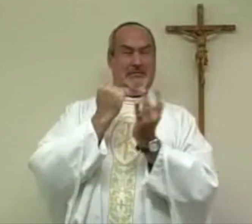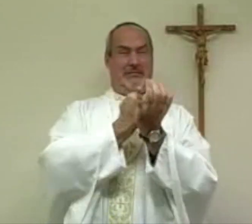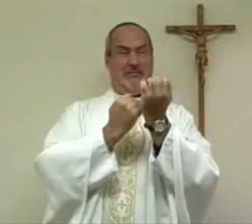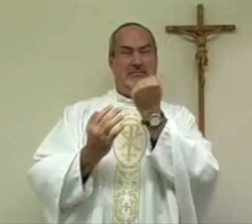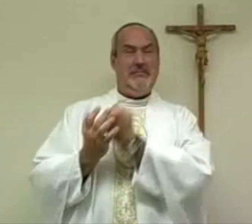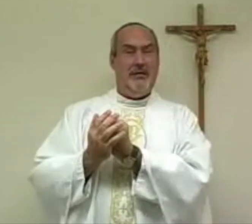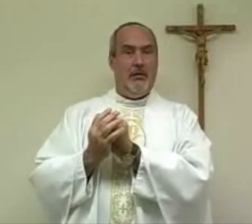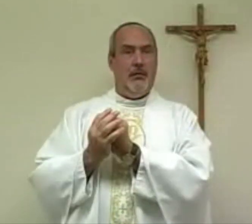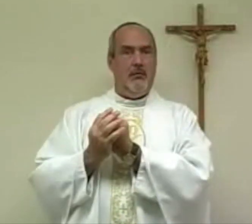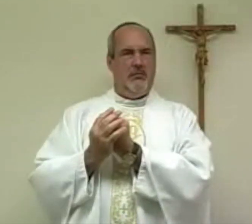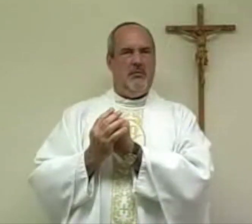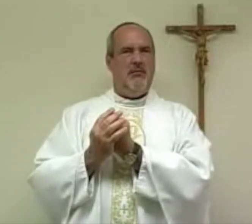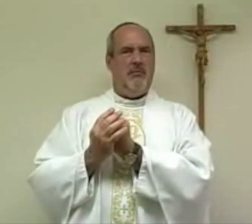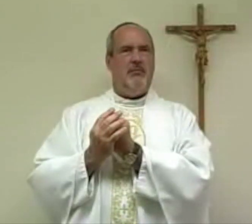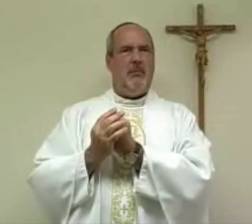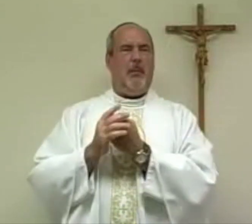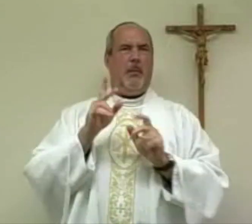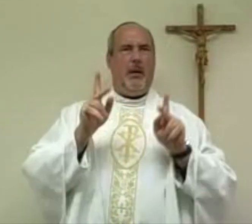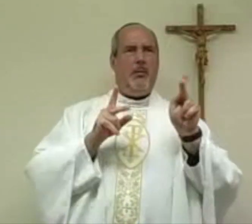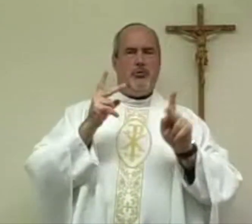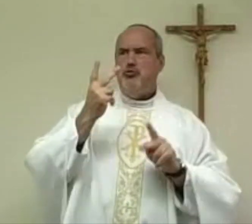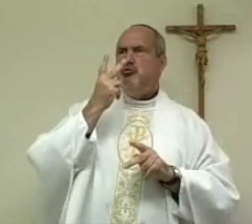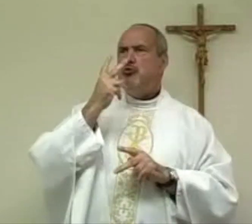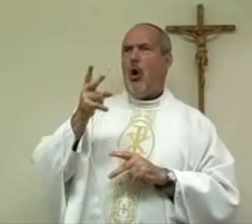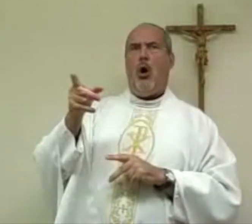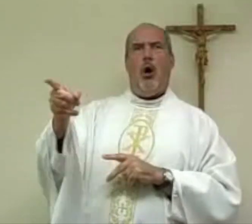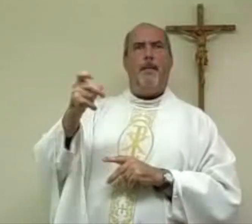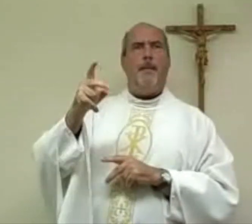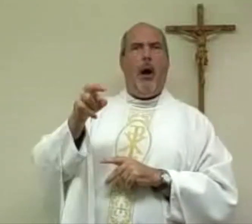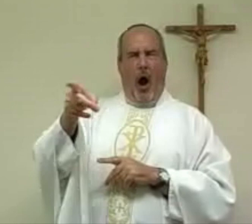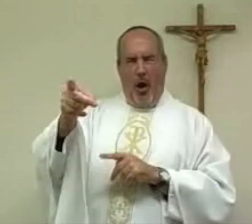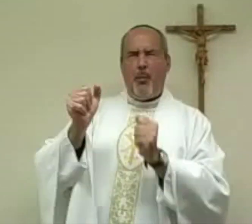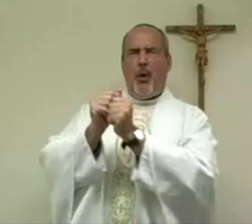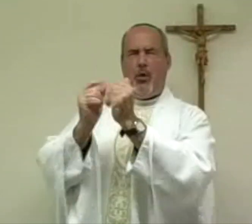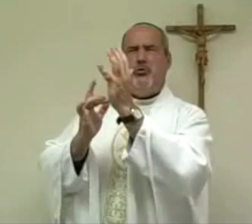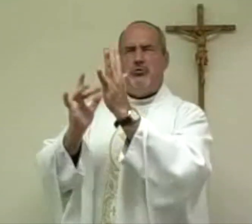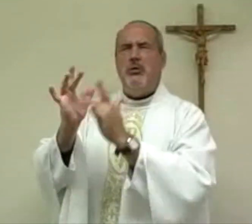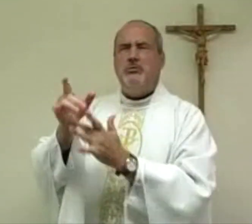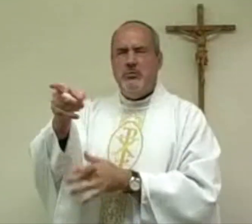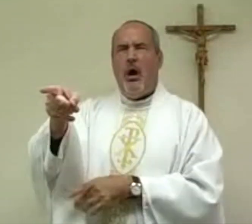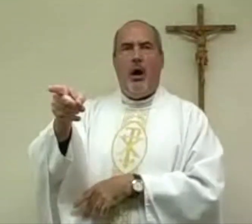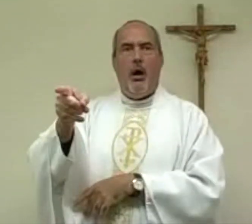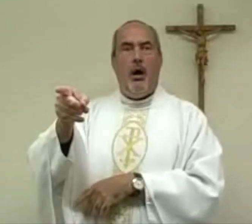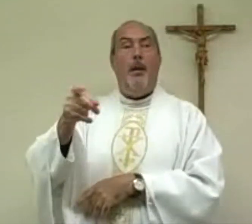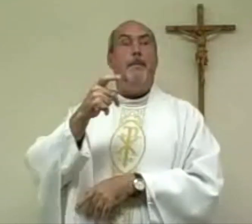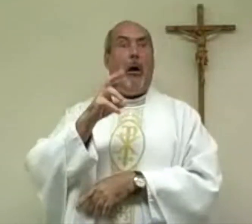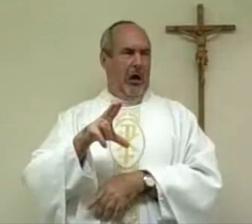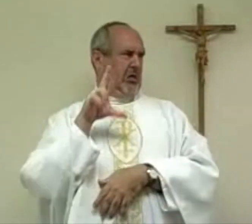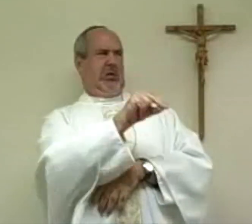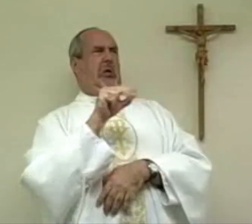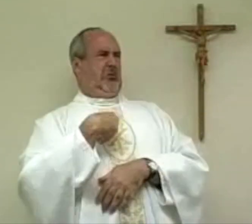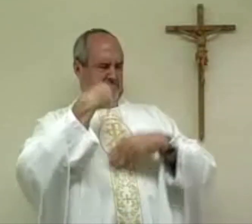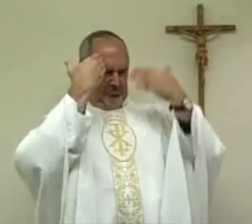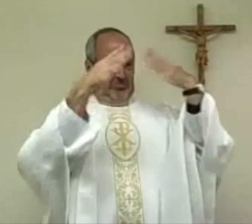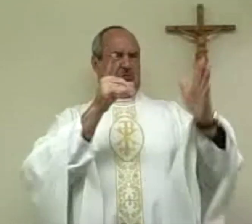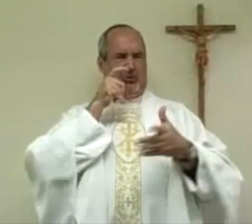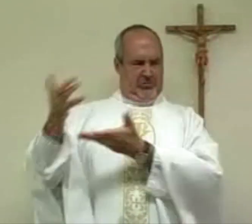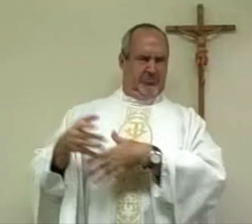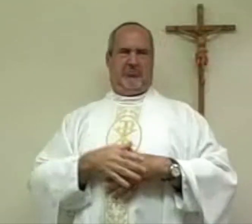3 times? Well, right before Jesus was crucified, people saw Peter with Jesus, and they said, "Were